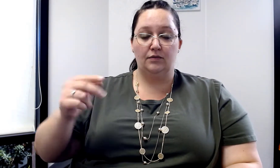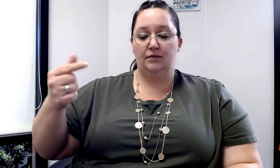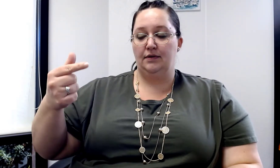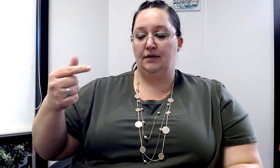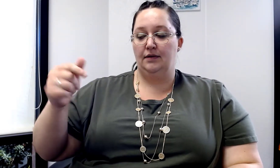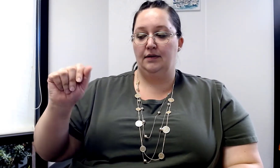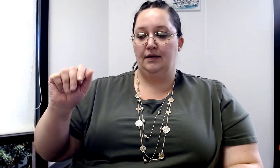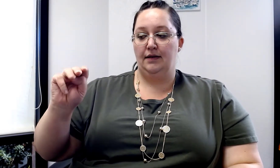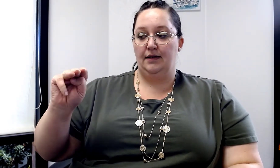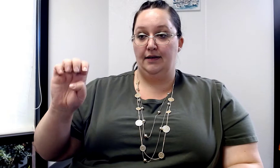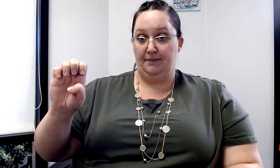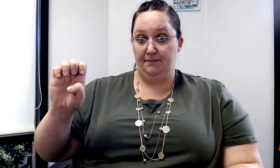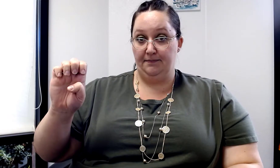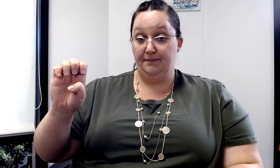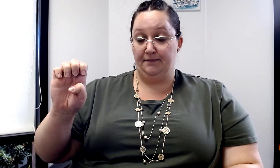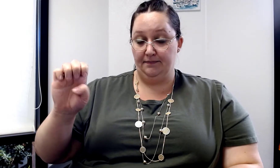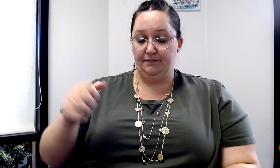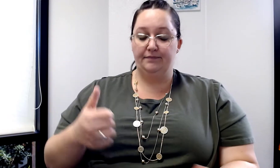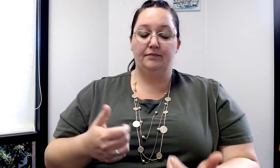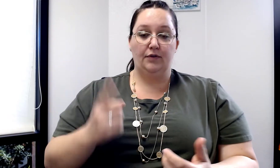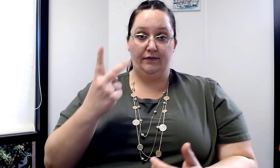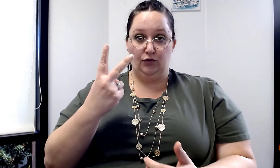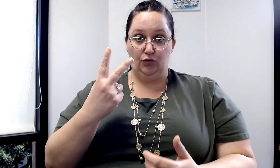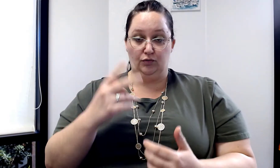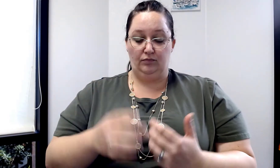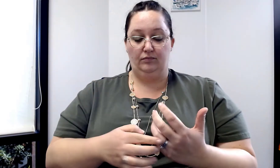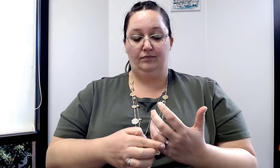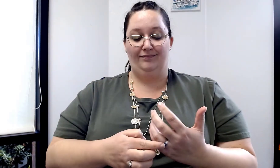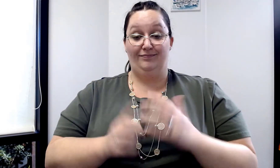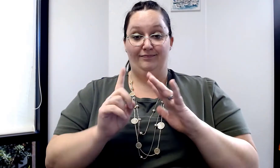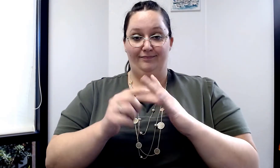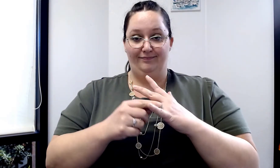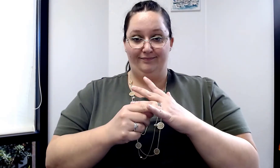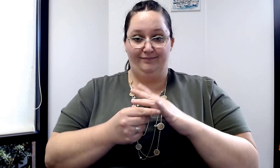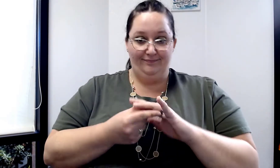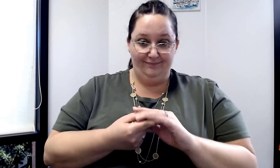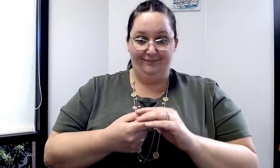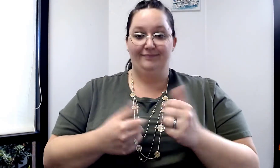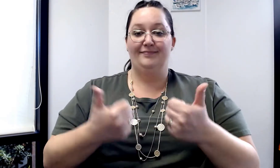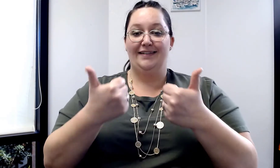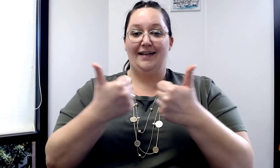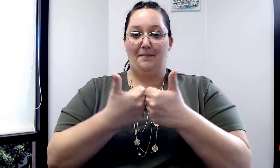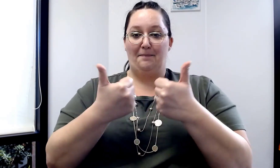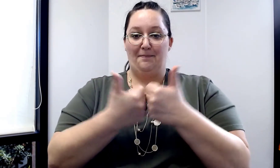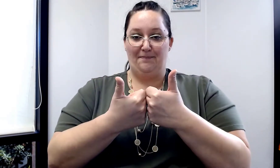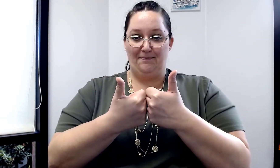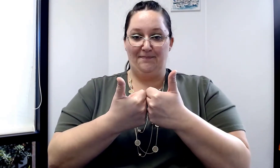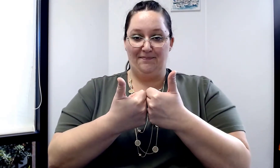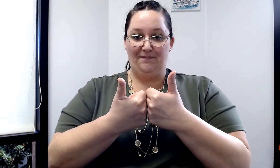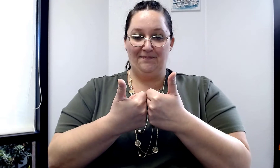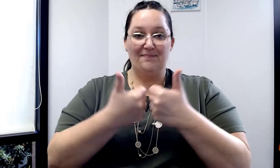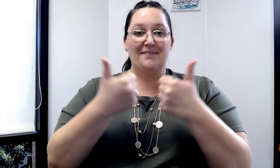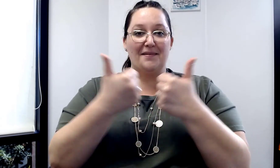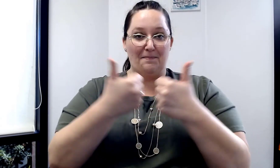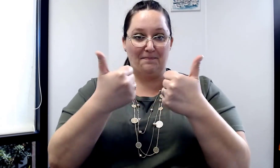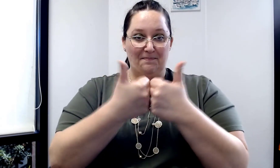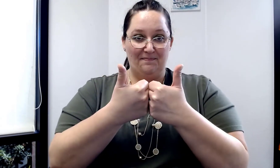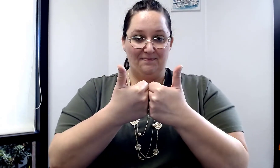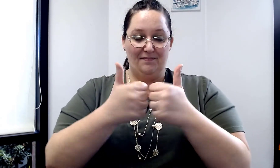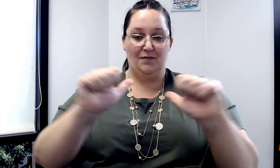Number 25, the sign game. Let me turn my ring around so I don't hurt myself. Game, 2 open A's,